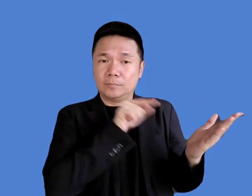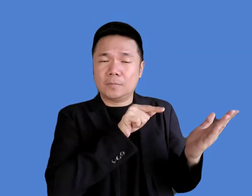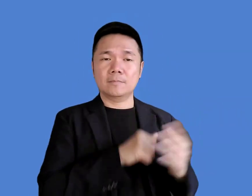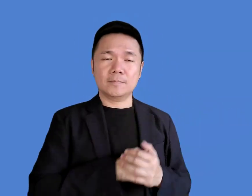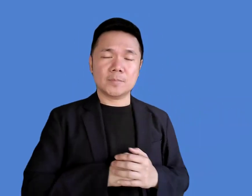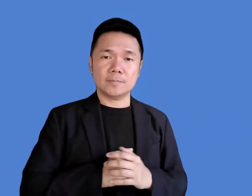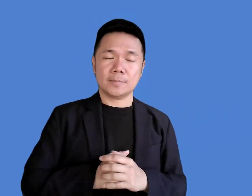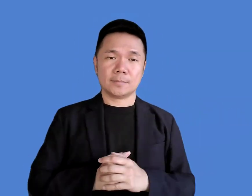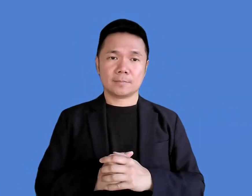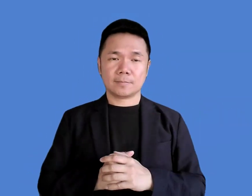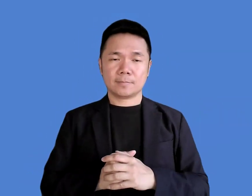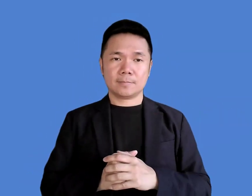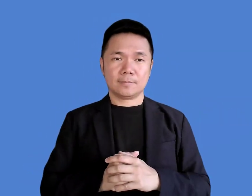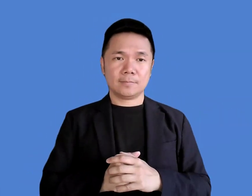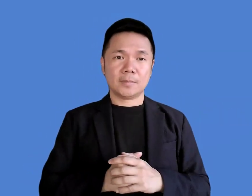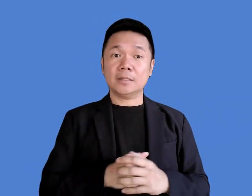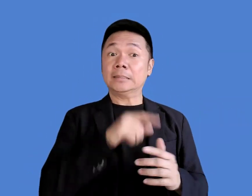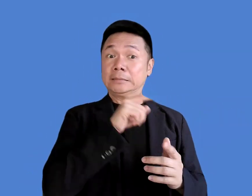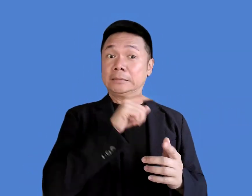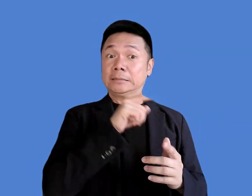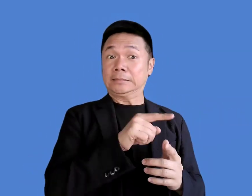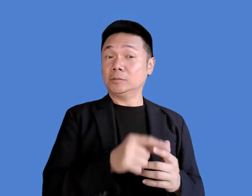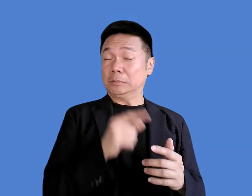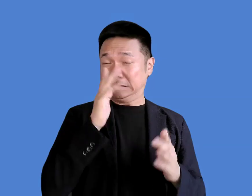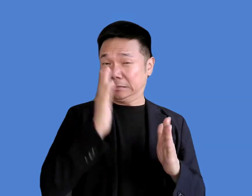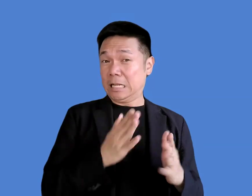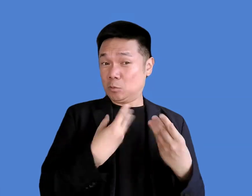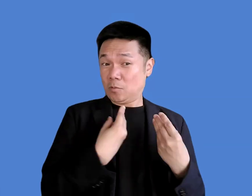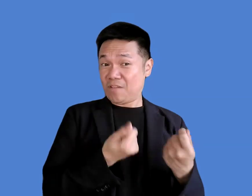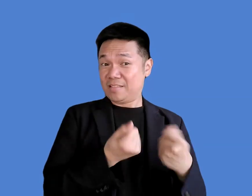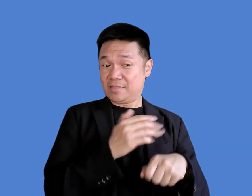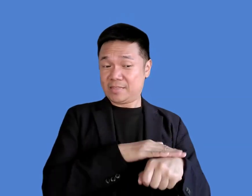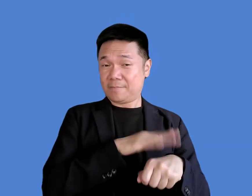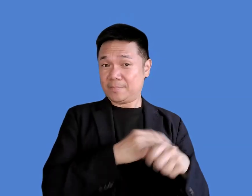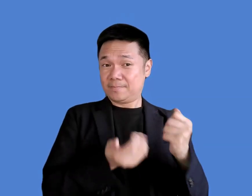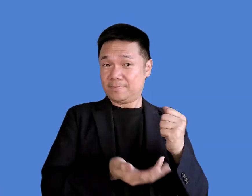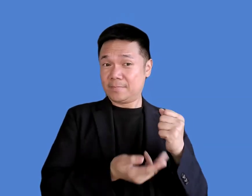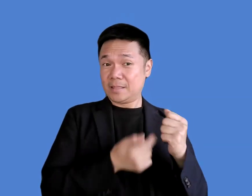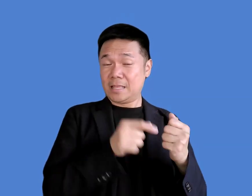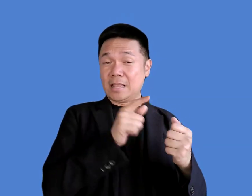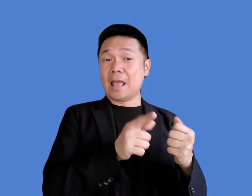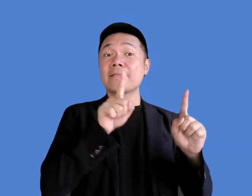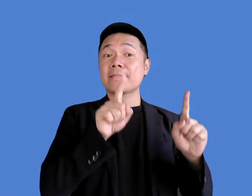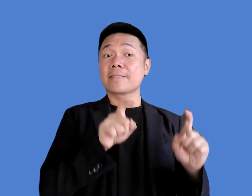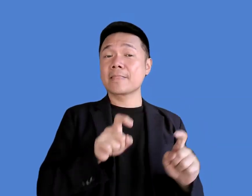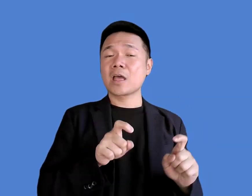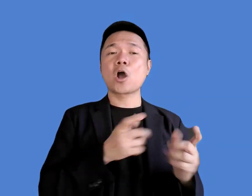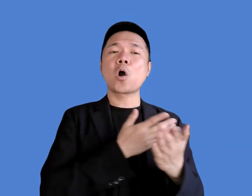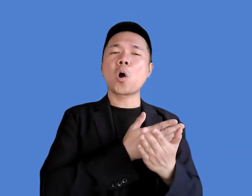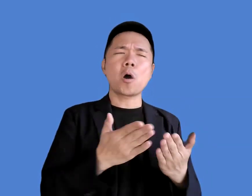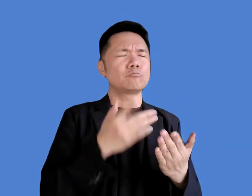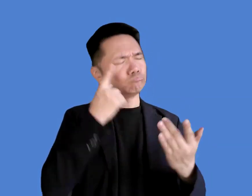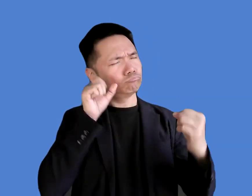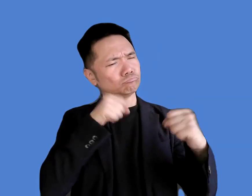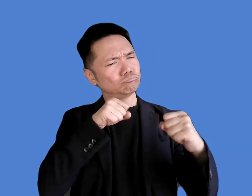lot faster and everything will be a lot more efficient if there's sort of like this trial period where everybody can agree to